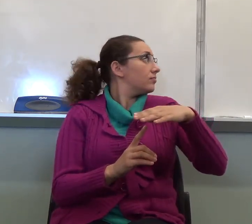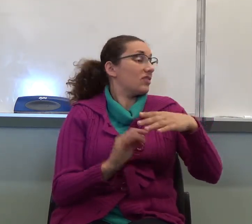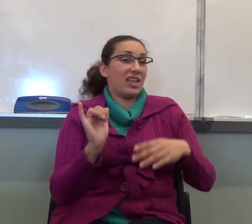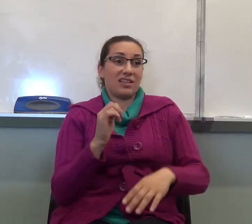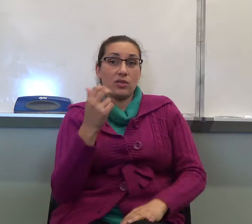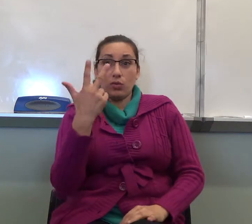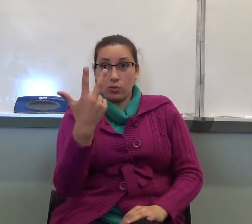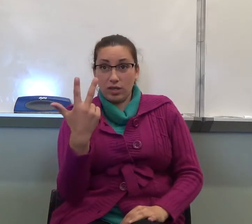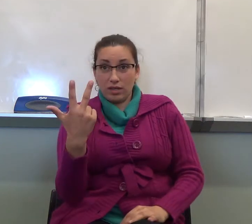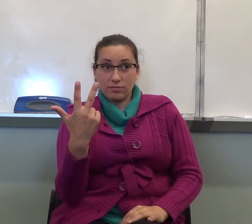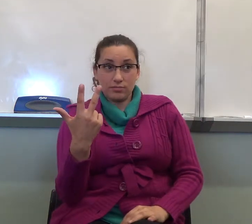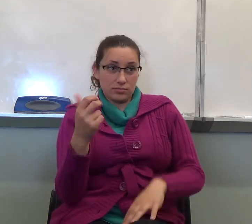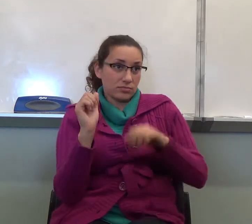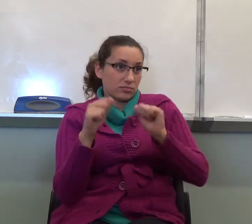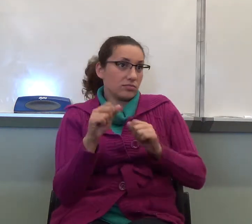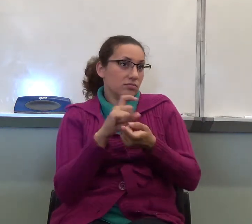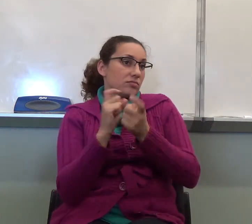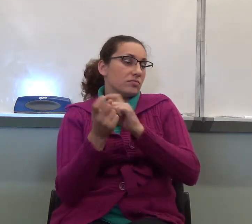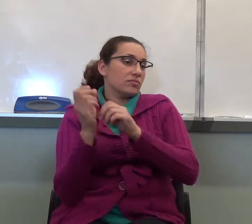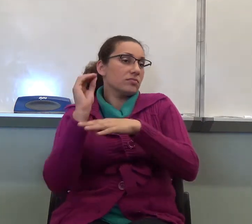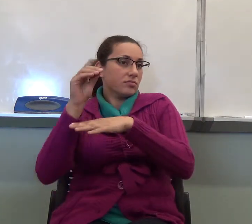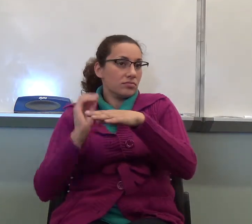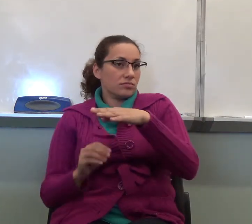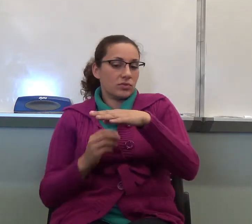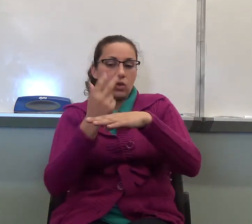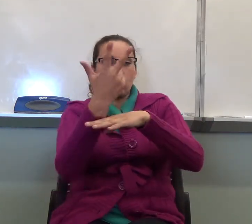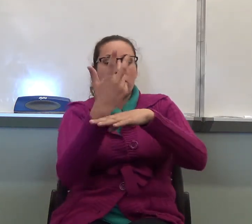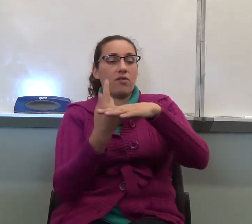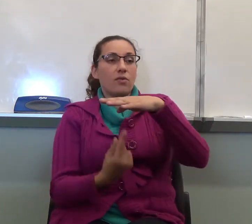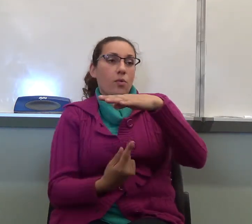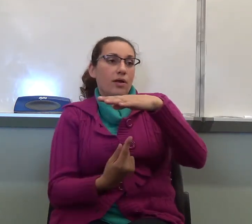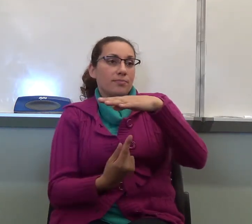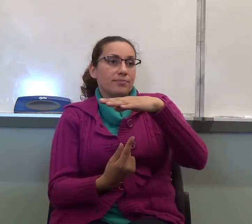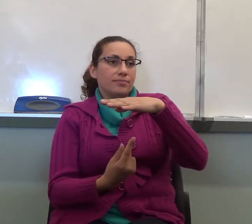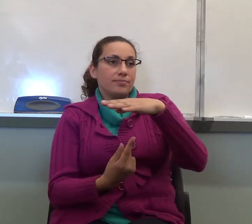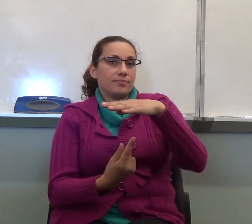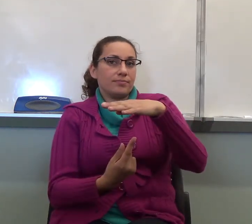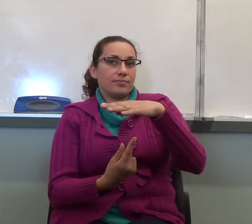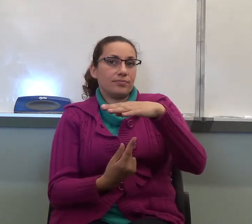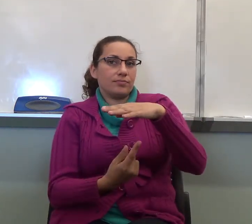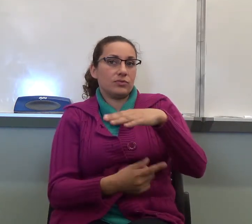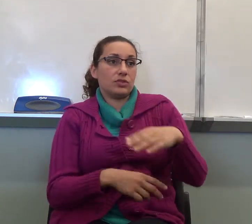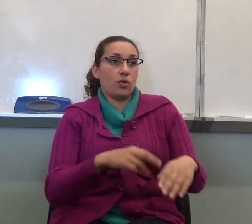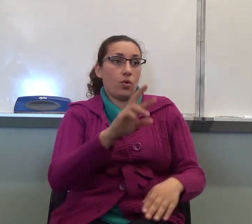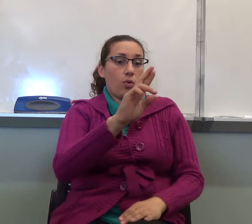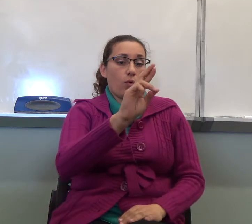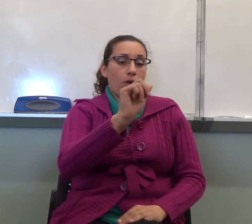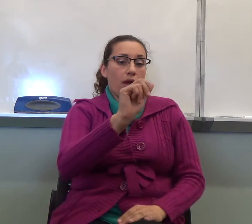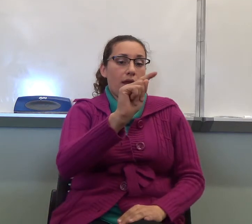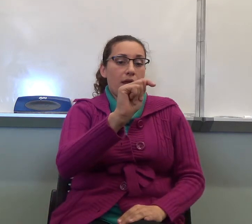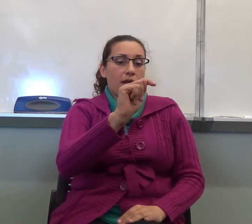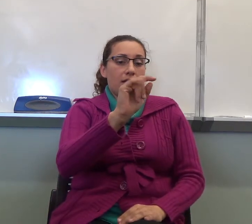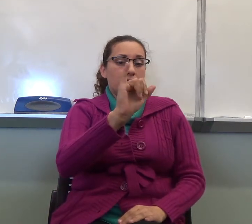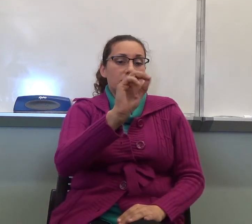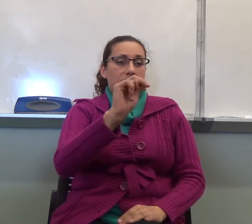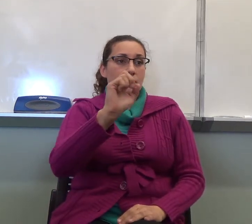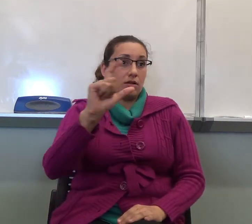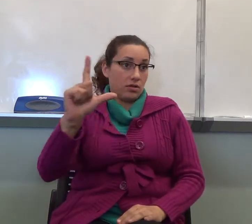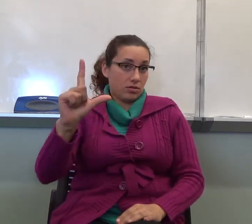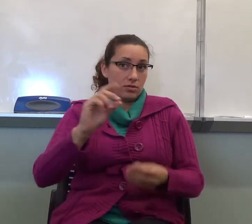for example, could be expressed as a ratio of 3 over 1. So therefore, all of these numbers, the counting numbers, the fractions, the